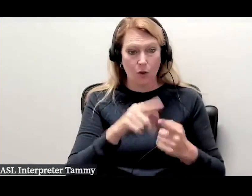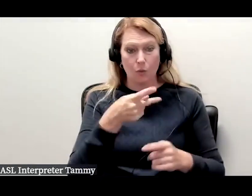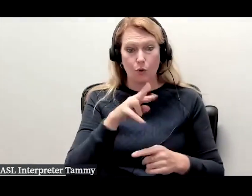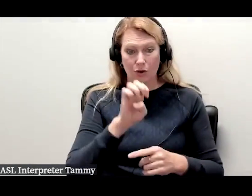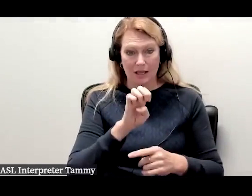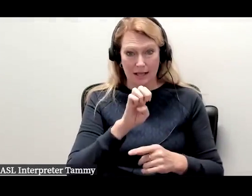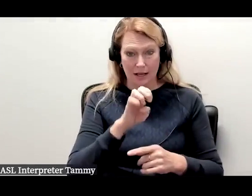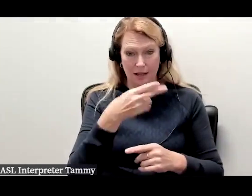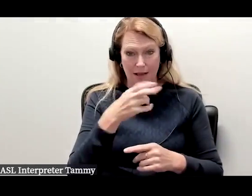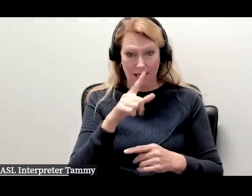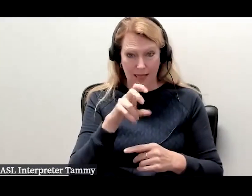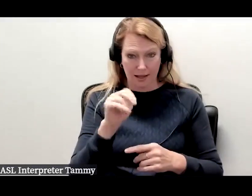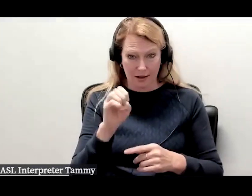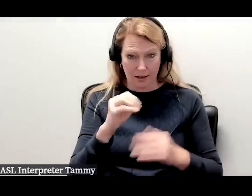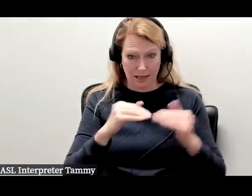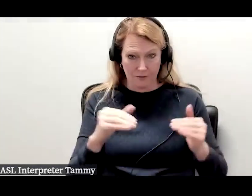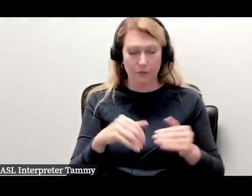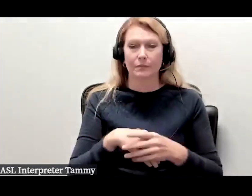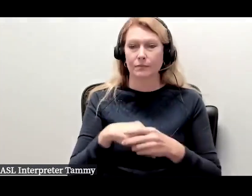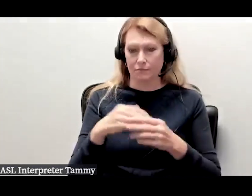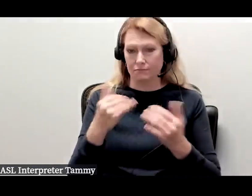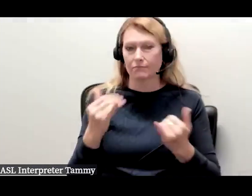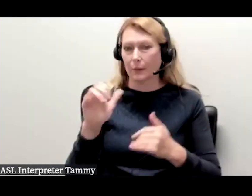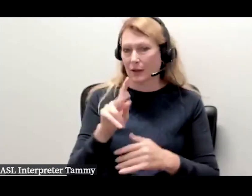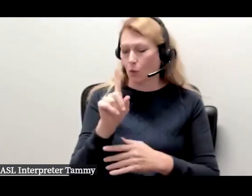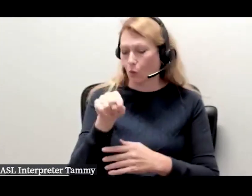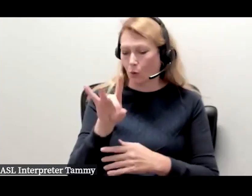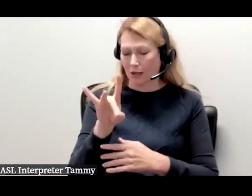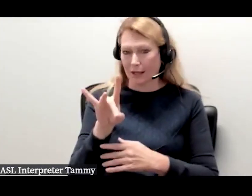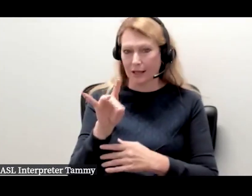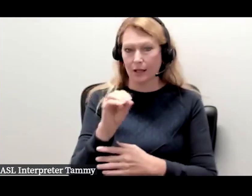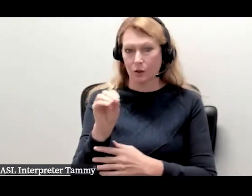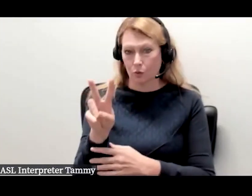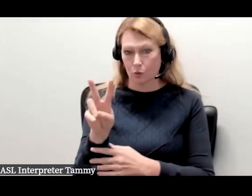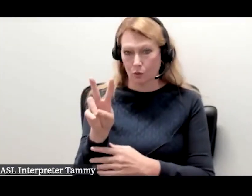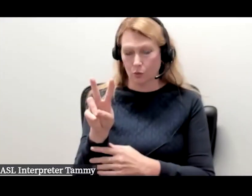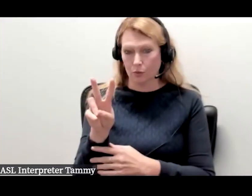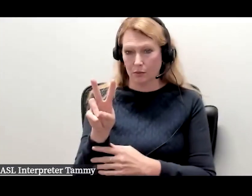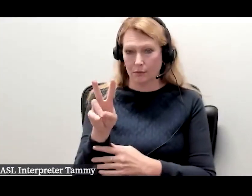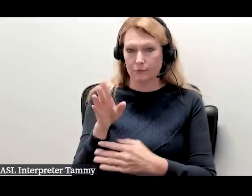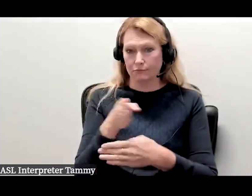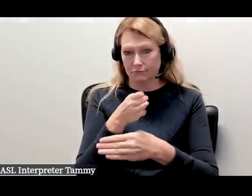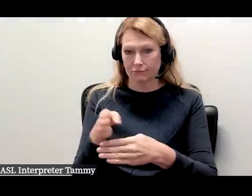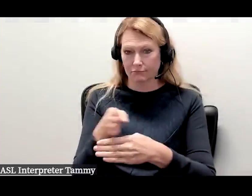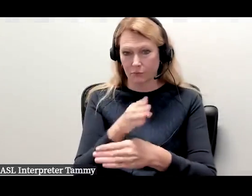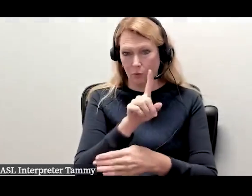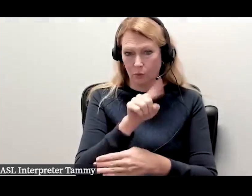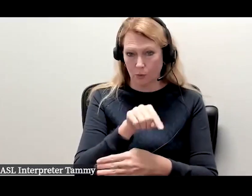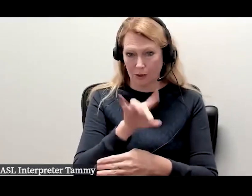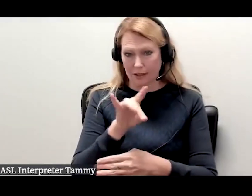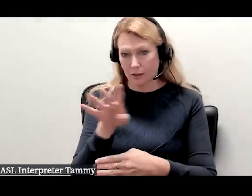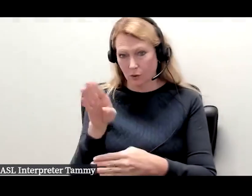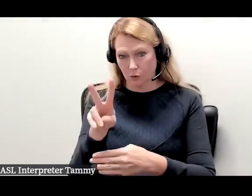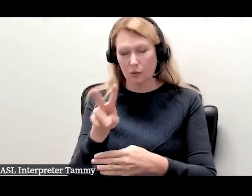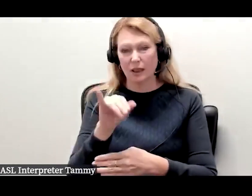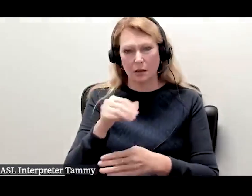water? No, they're back between 1.8 and 2. That's kind of what it's floating around, and that's